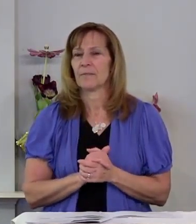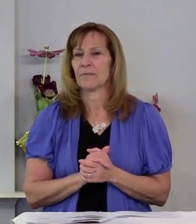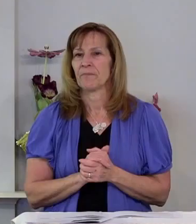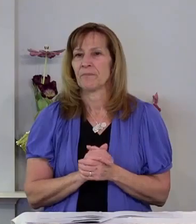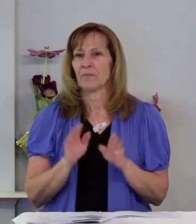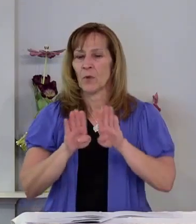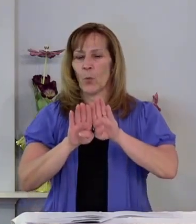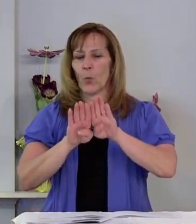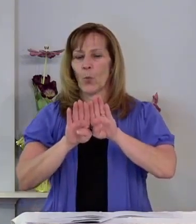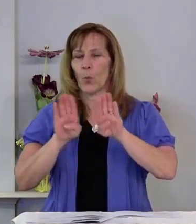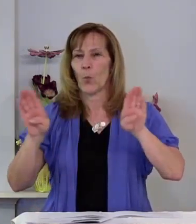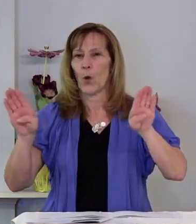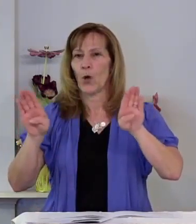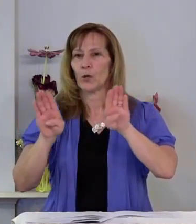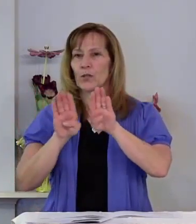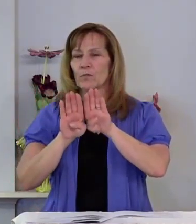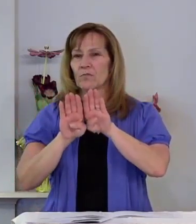Walls?